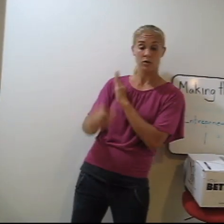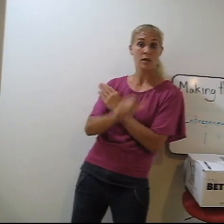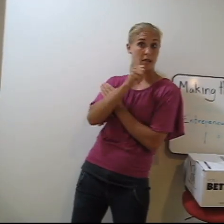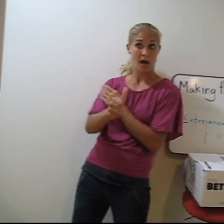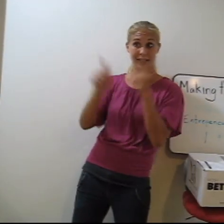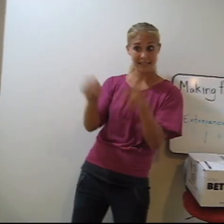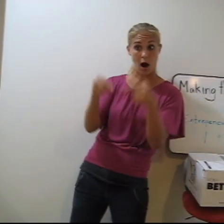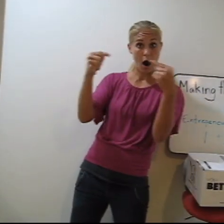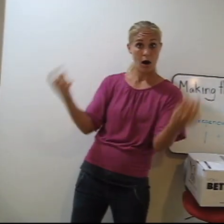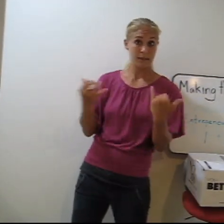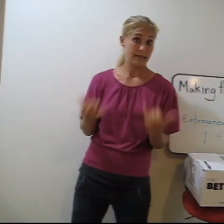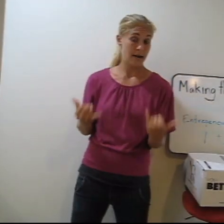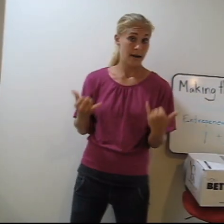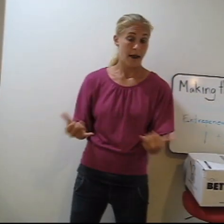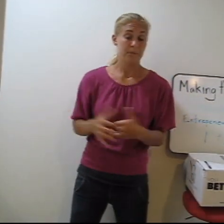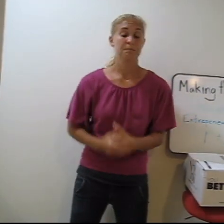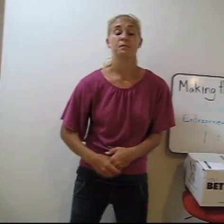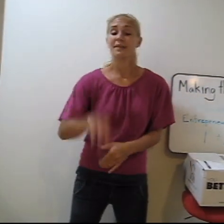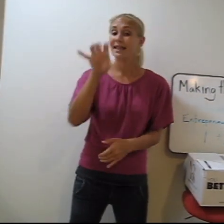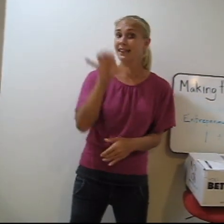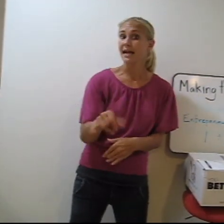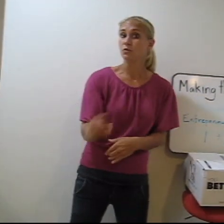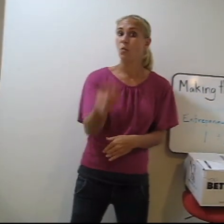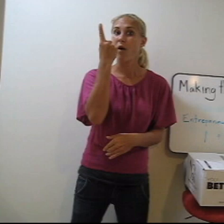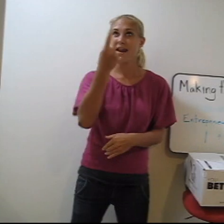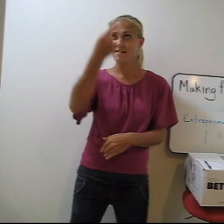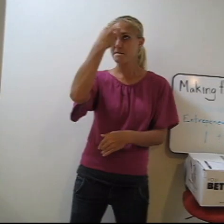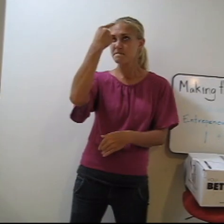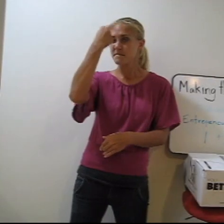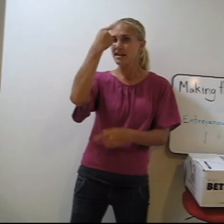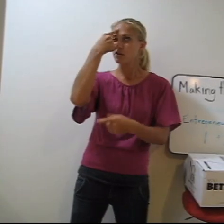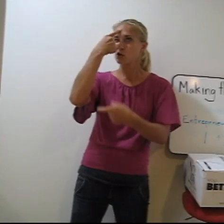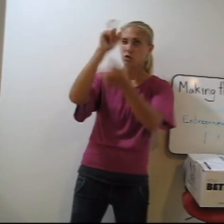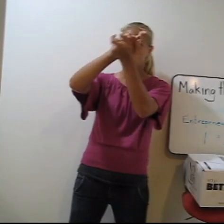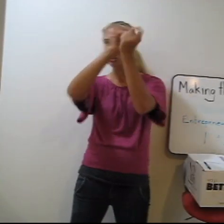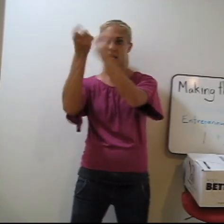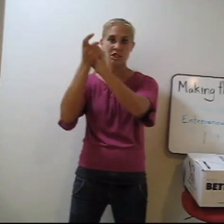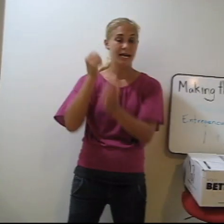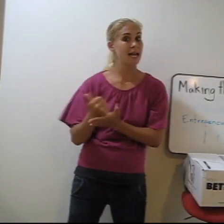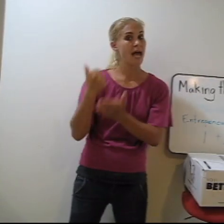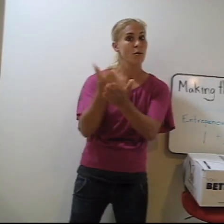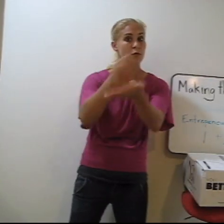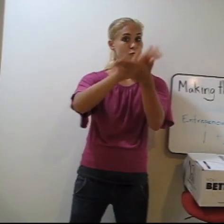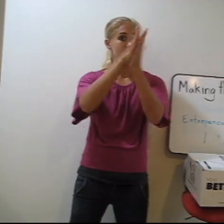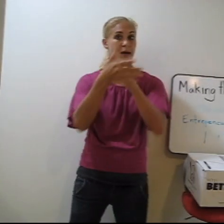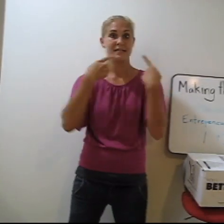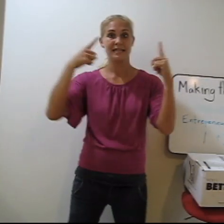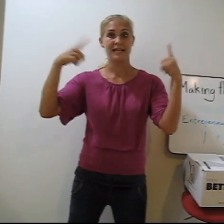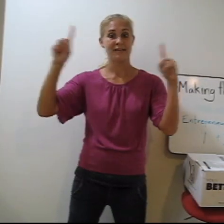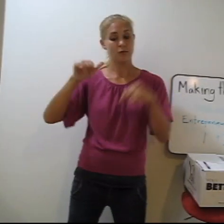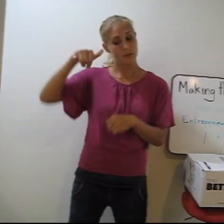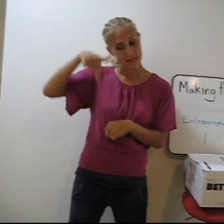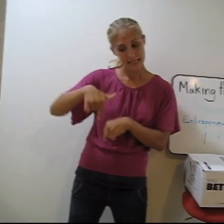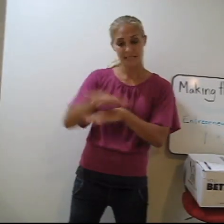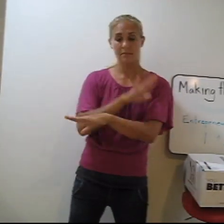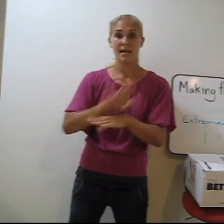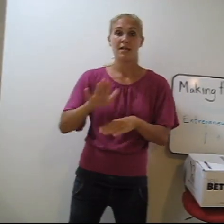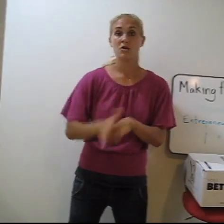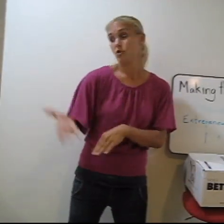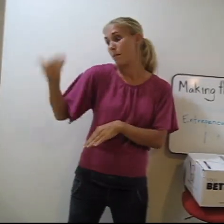model. This is one of the biggest mental shifts I can help you make to help you be successful in this business. Your previous career or